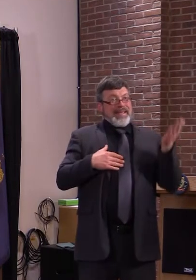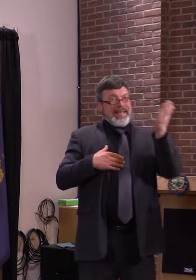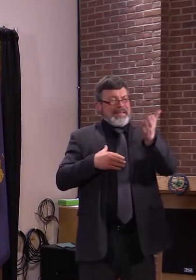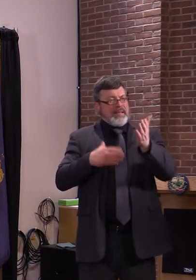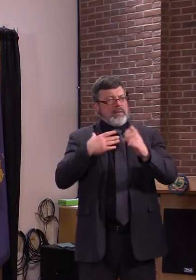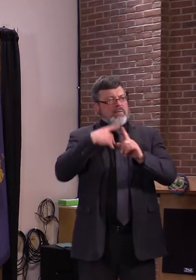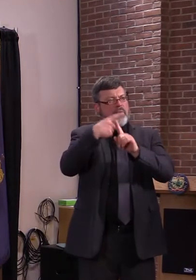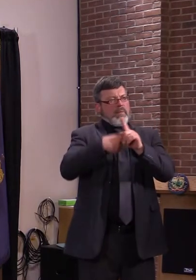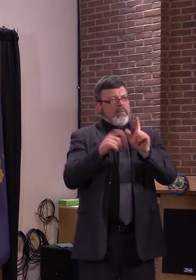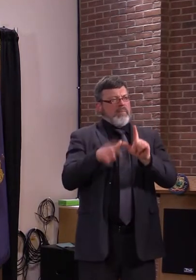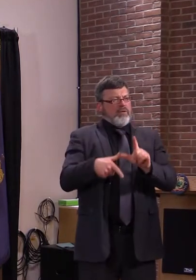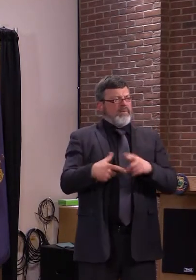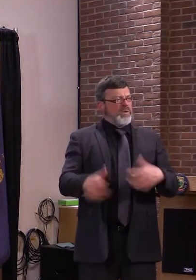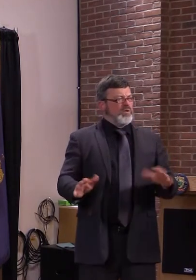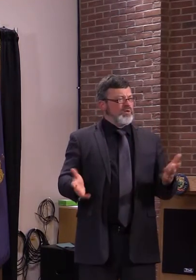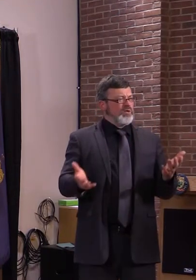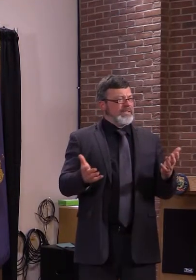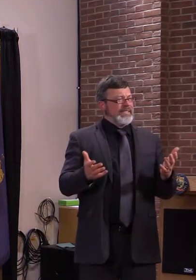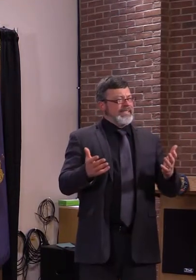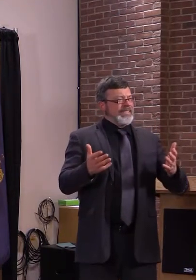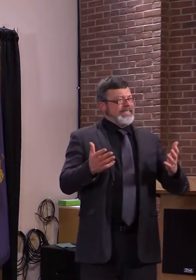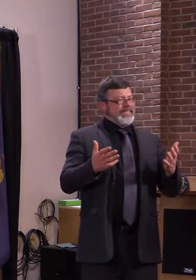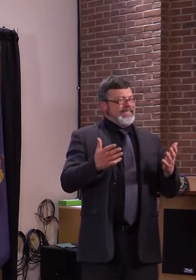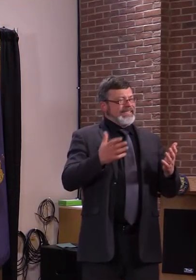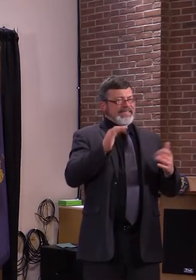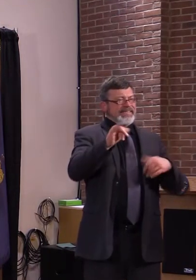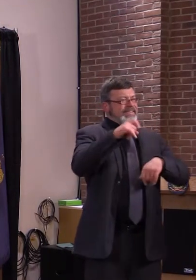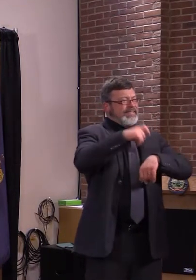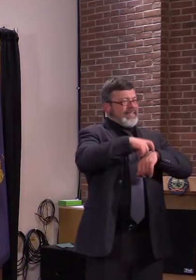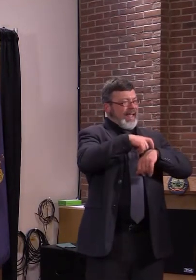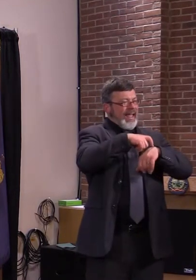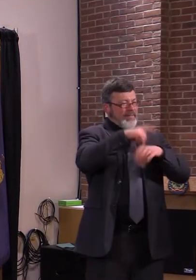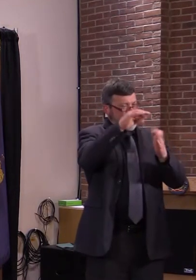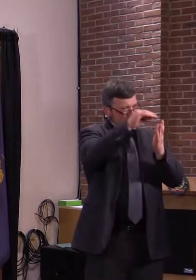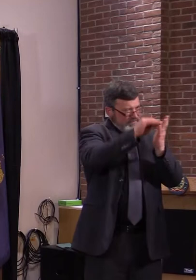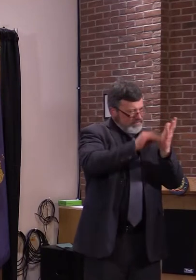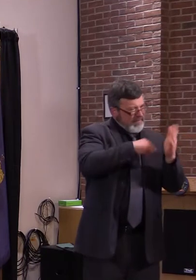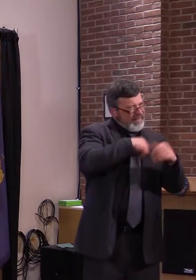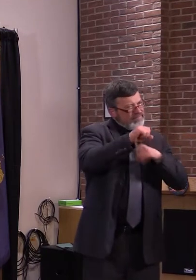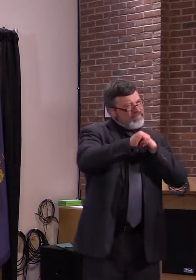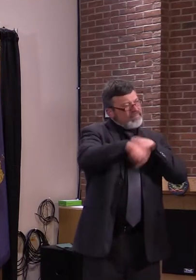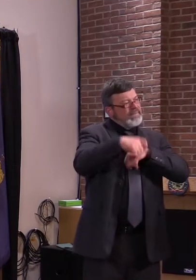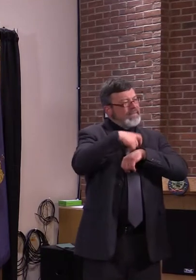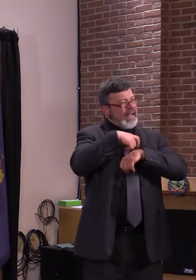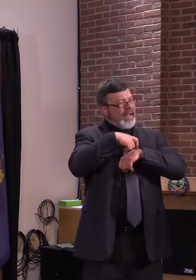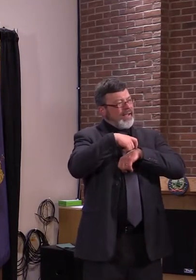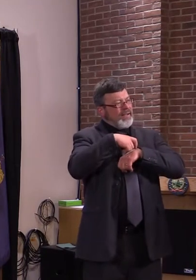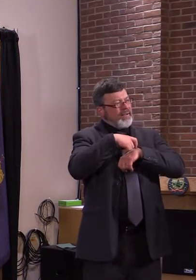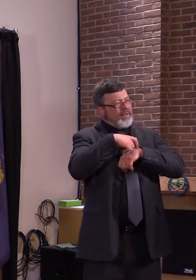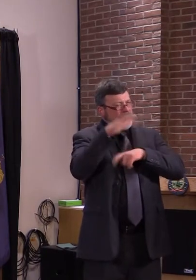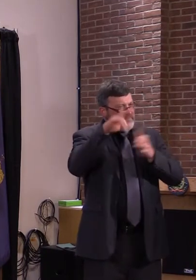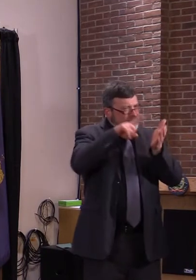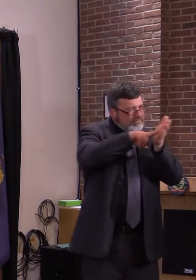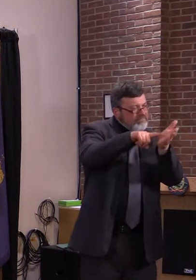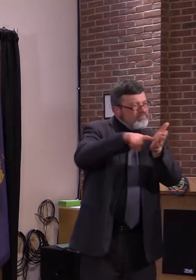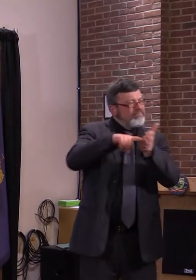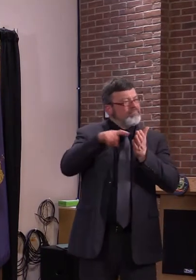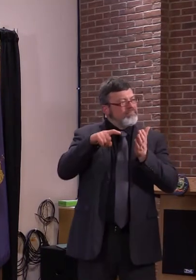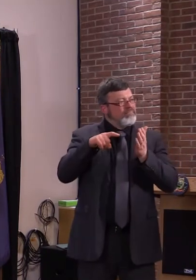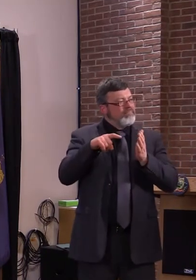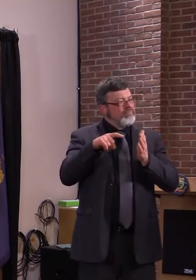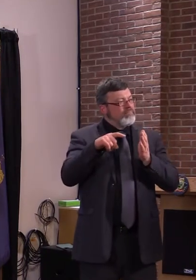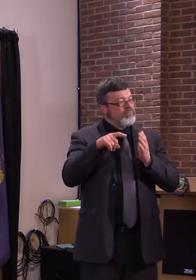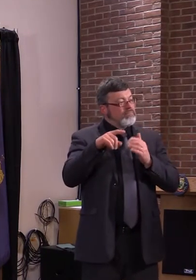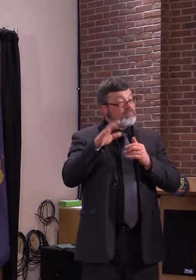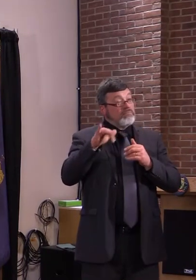an application, it goes through the NICS system, and under this proposed law, if